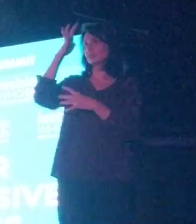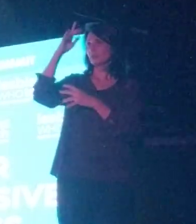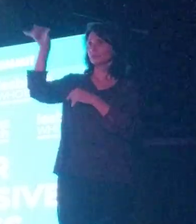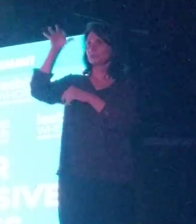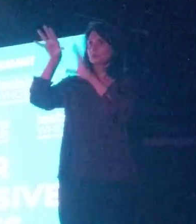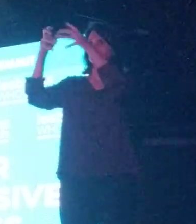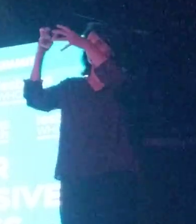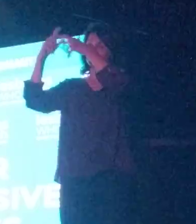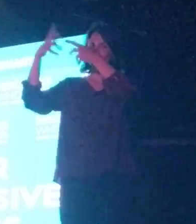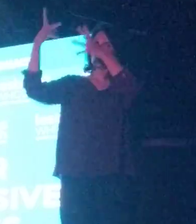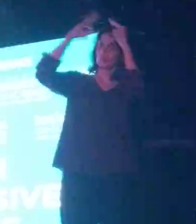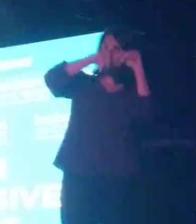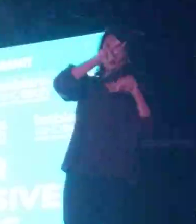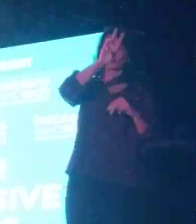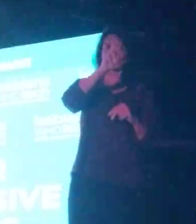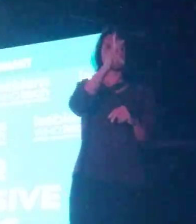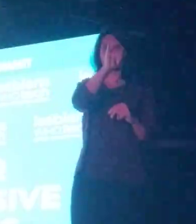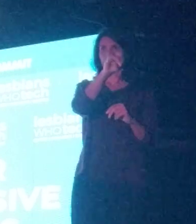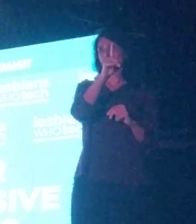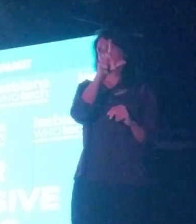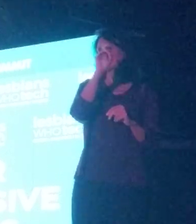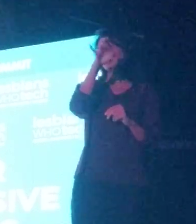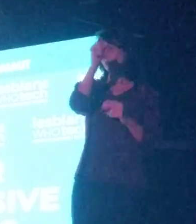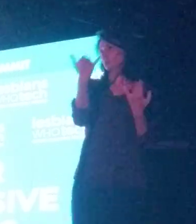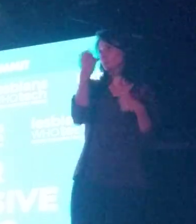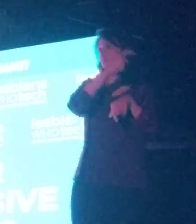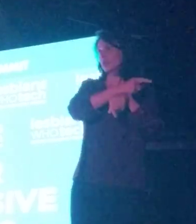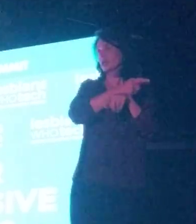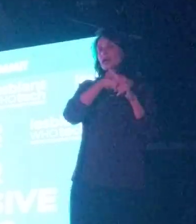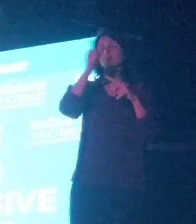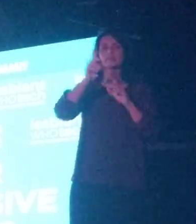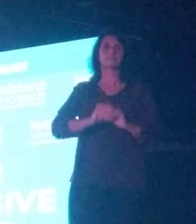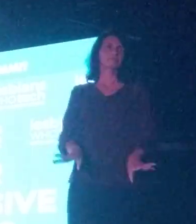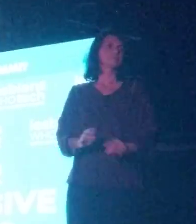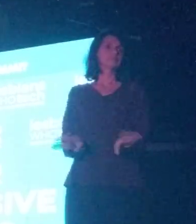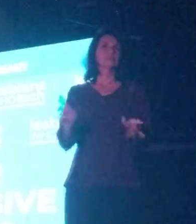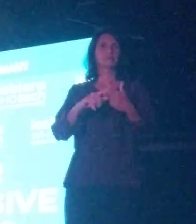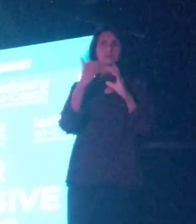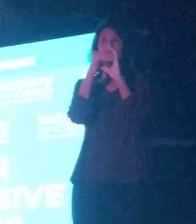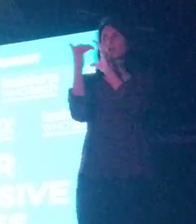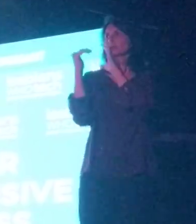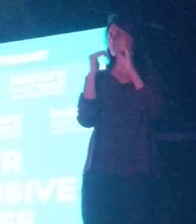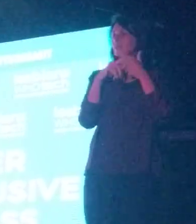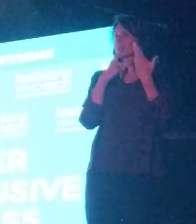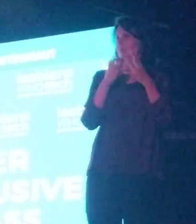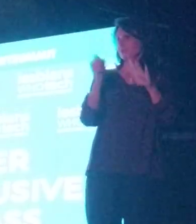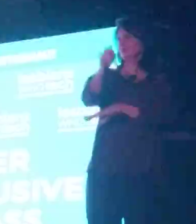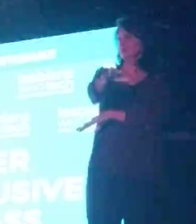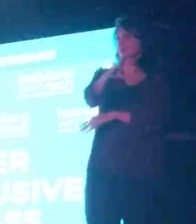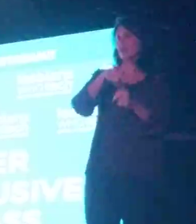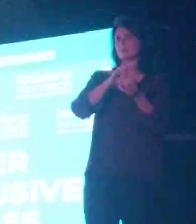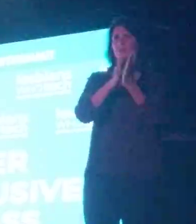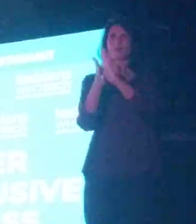that way, but that's where it is today. They dumped all these emails, and not only dumped them, but weaponized them. They